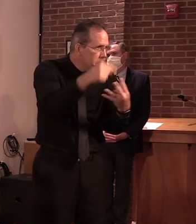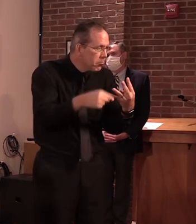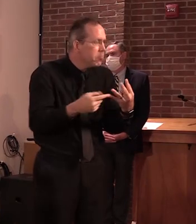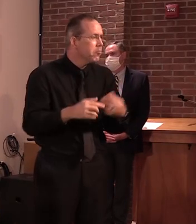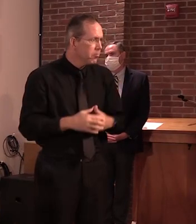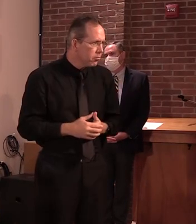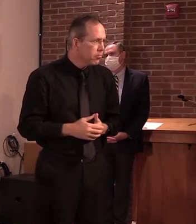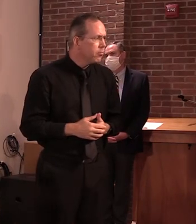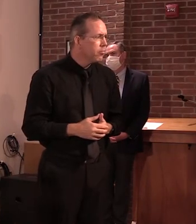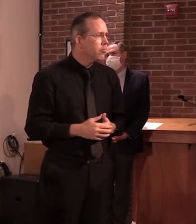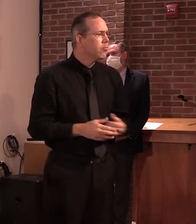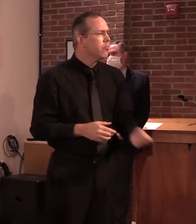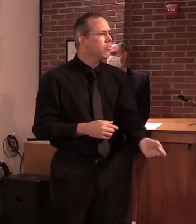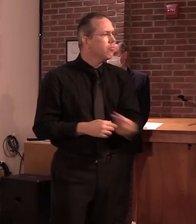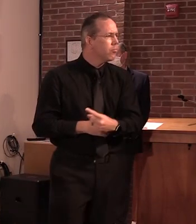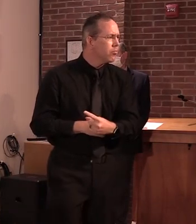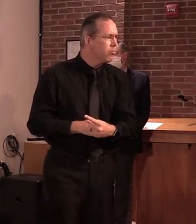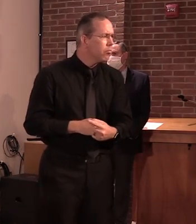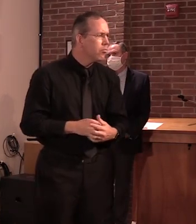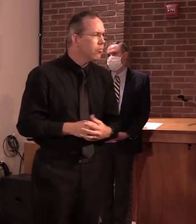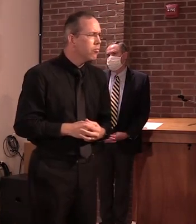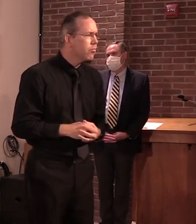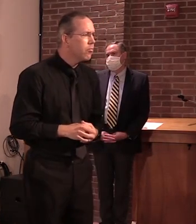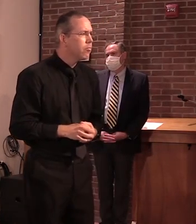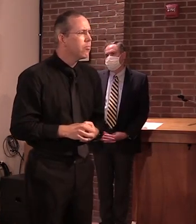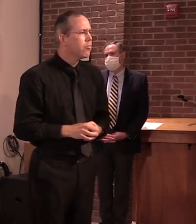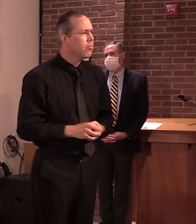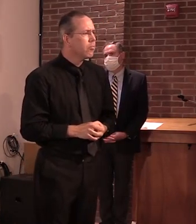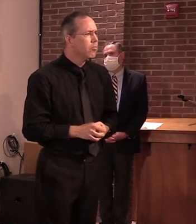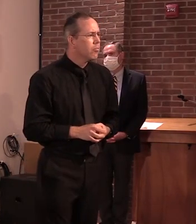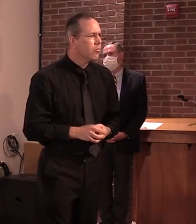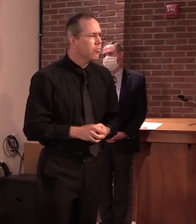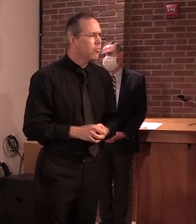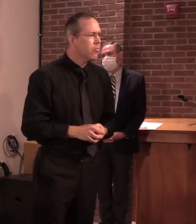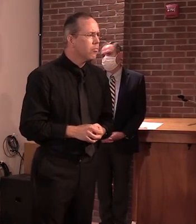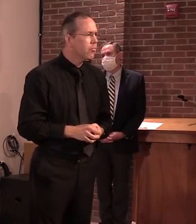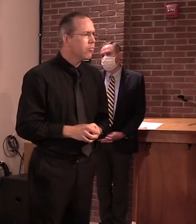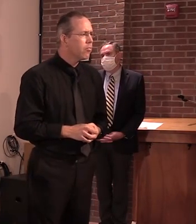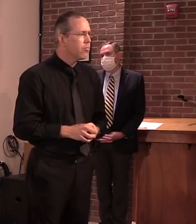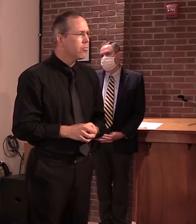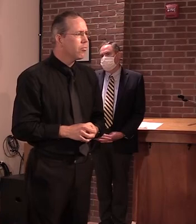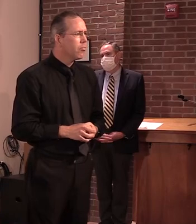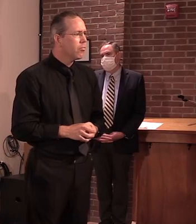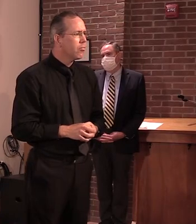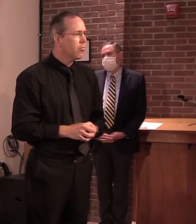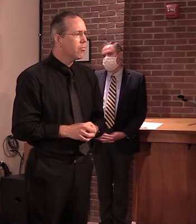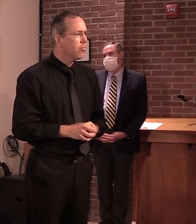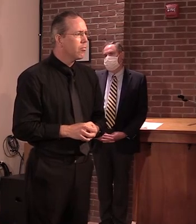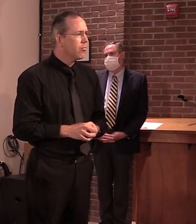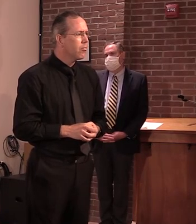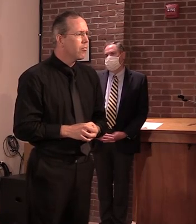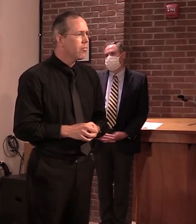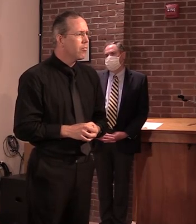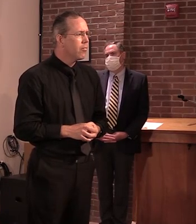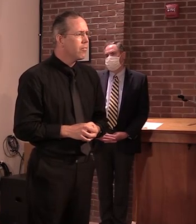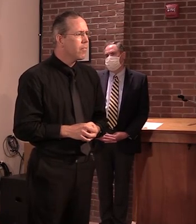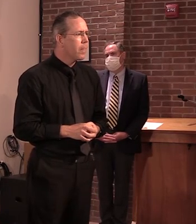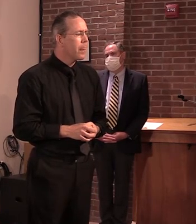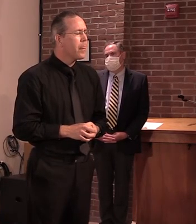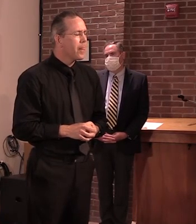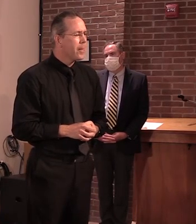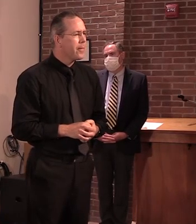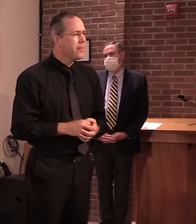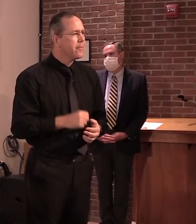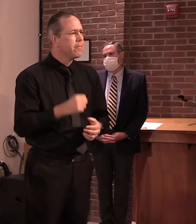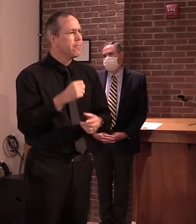asking? I'm not comfortable with anything being rehired, but in order to keep the healthcare system going,